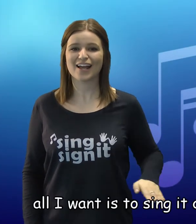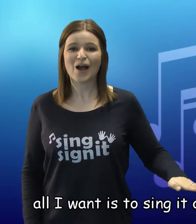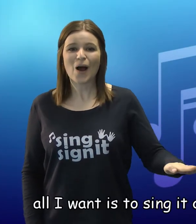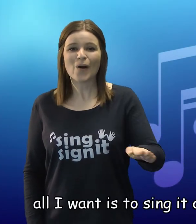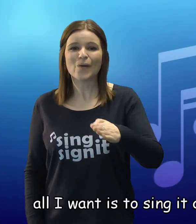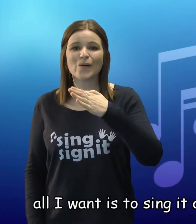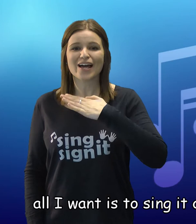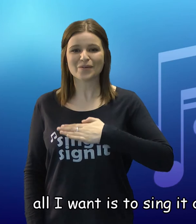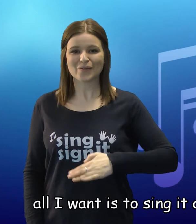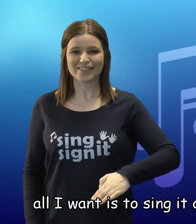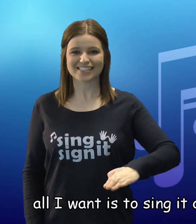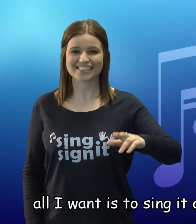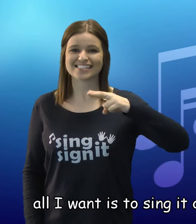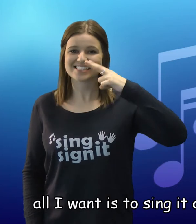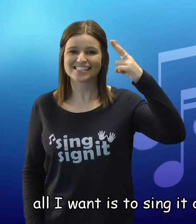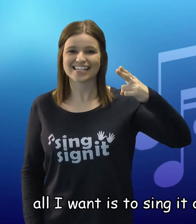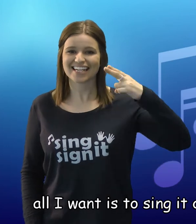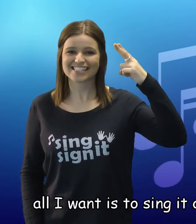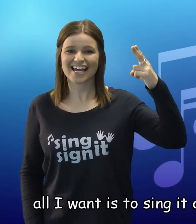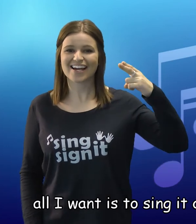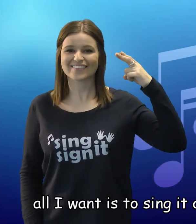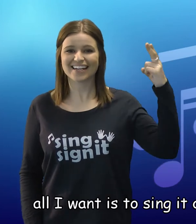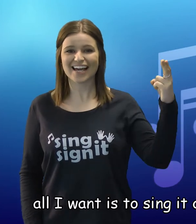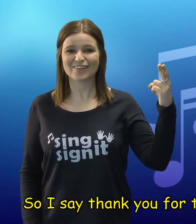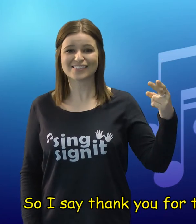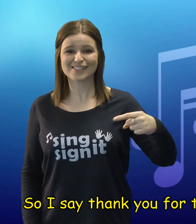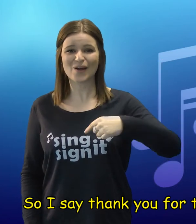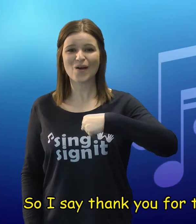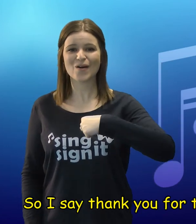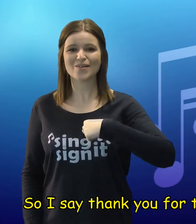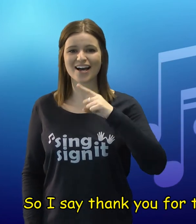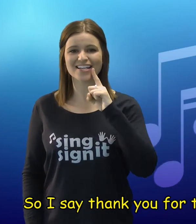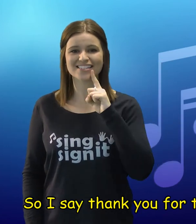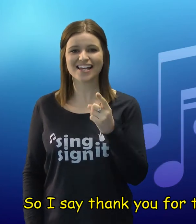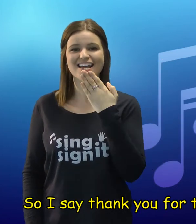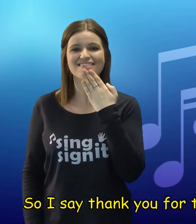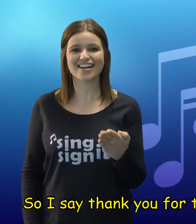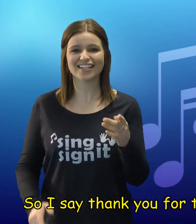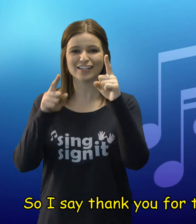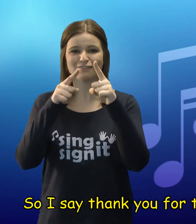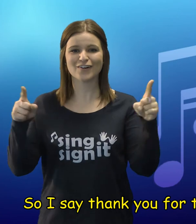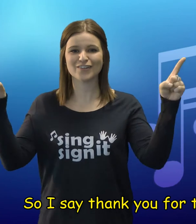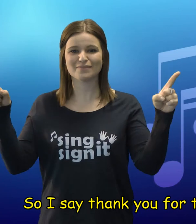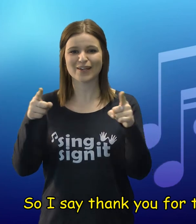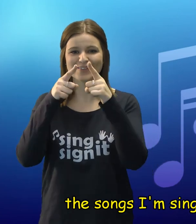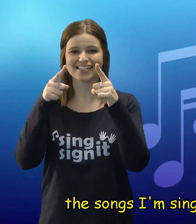All I want is to sing it out loud. So I say thank you for the music,